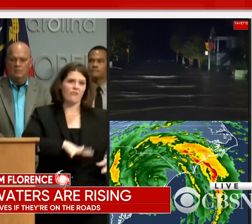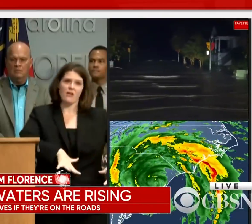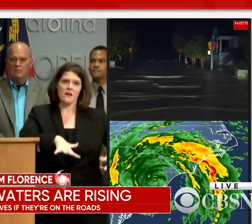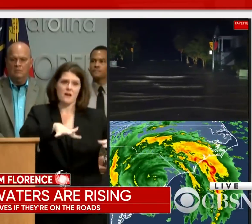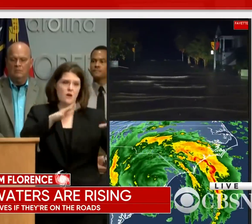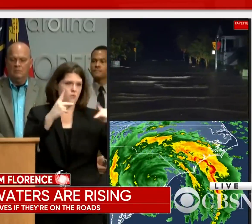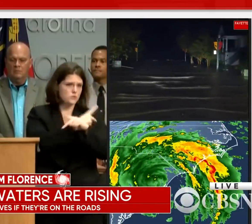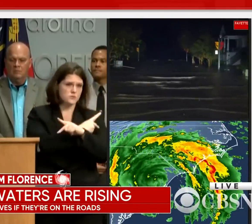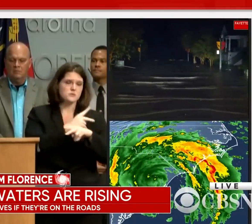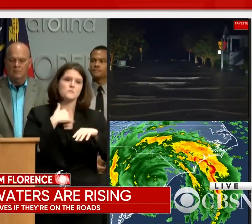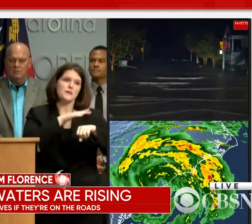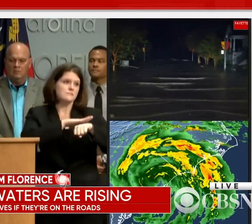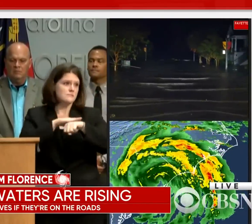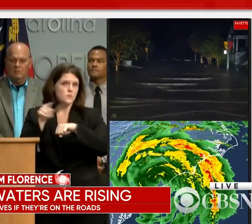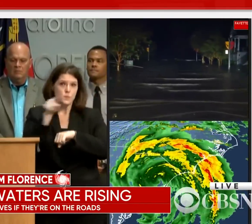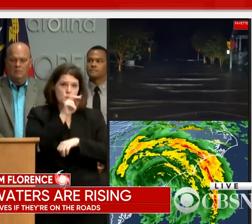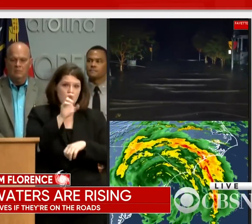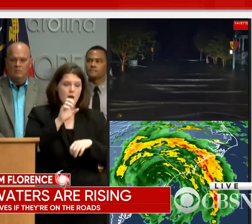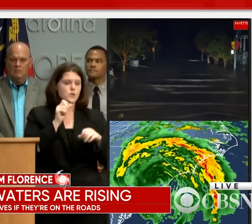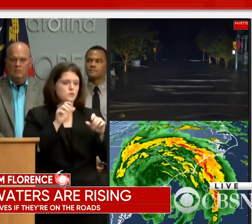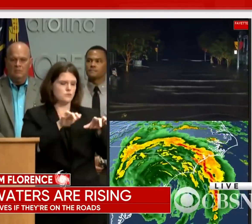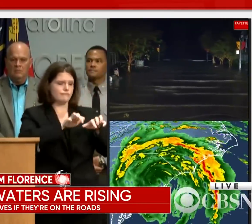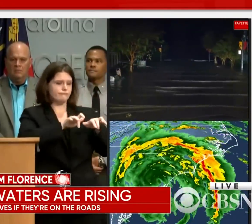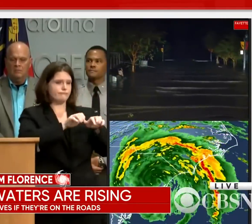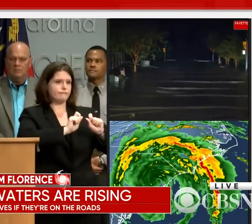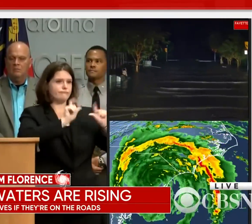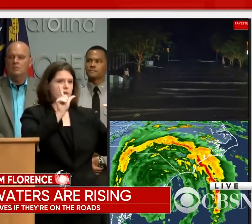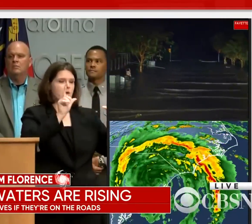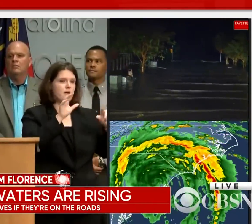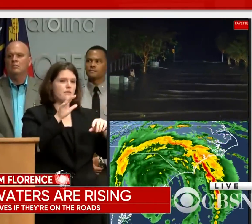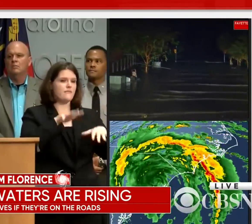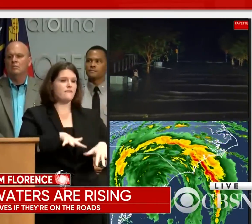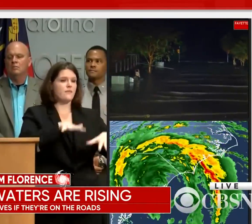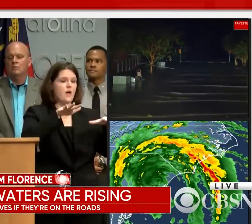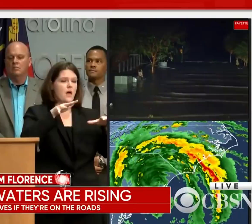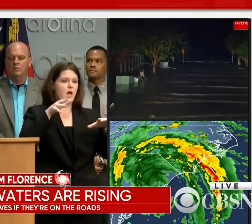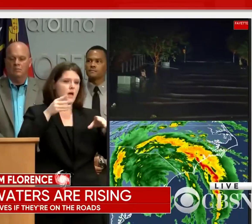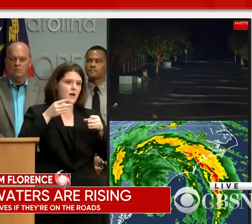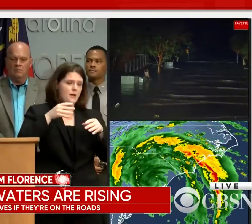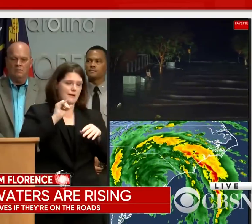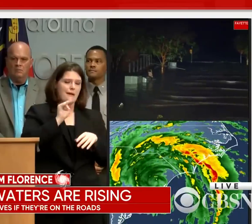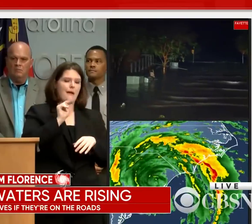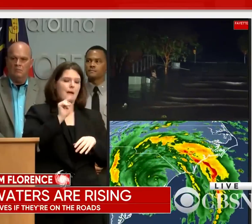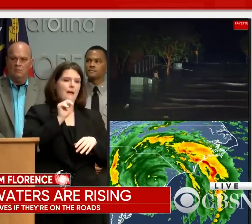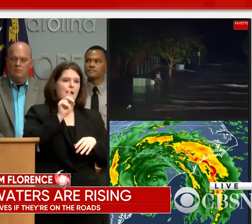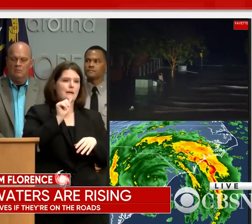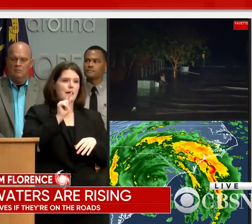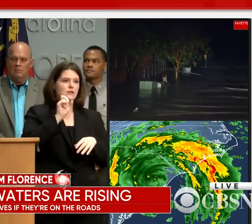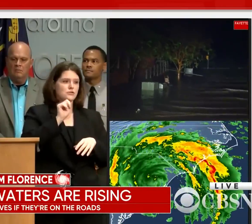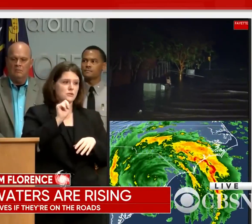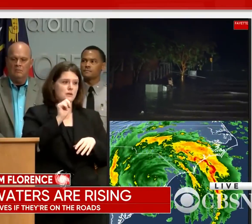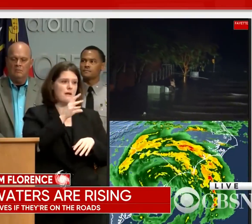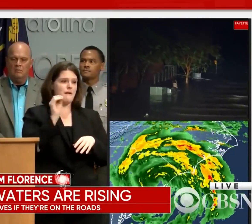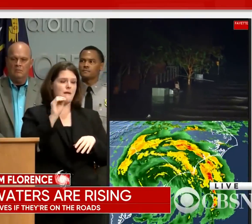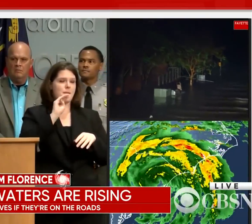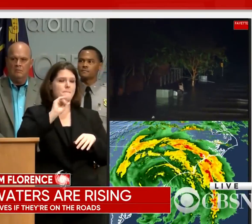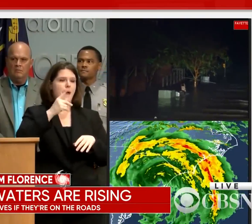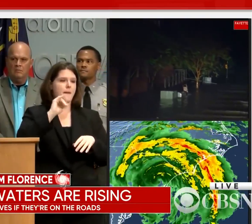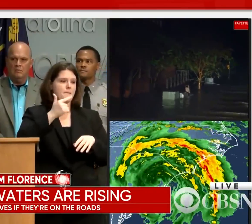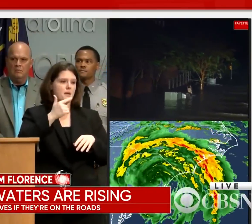urge all of our residents to log into our flood inundation mapping and alert network, known as FIMAN,